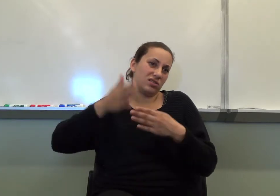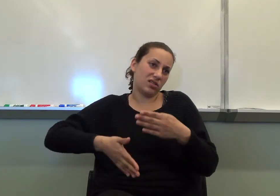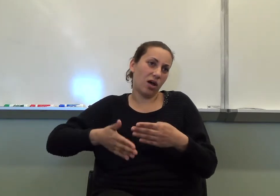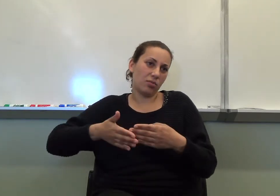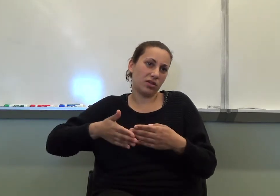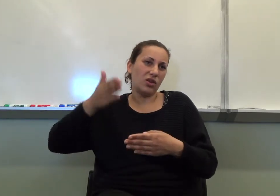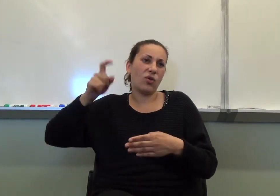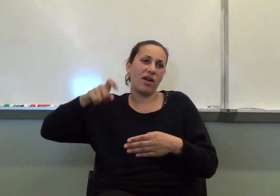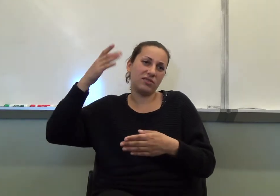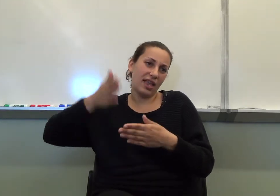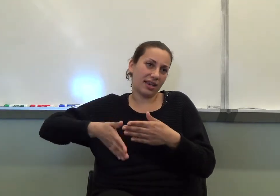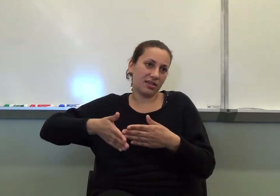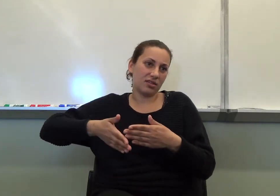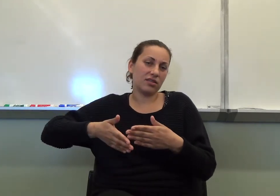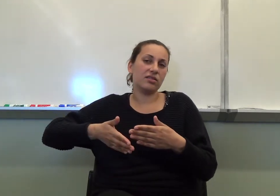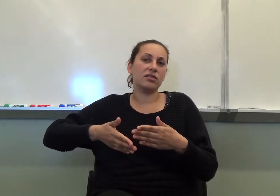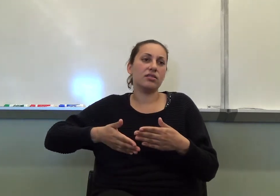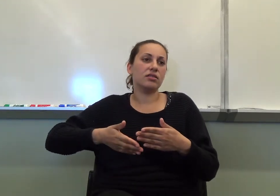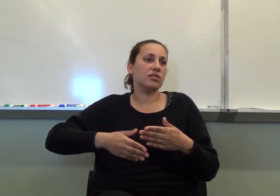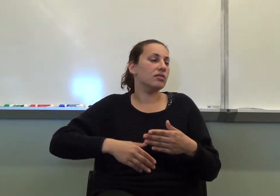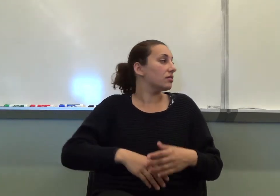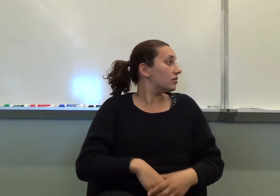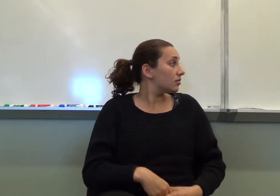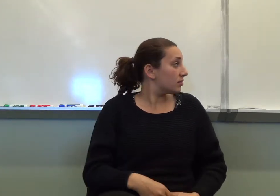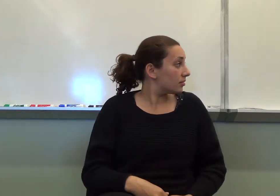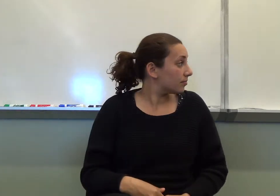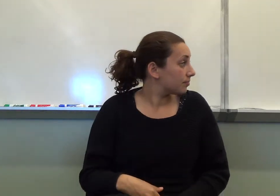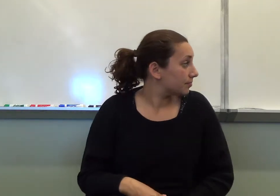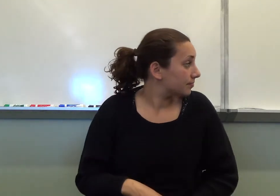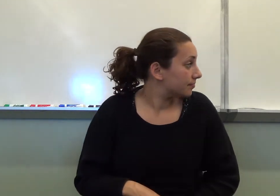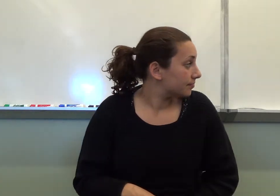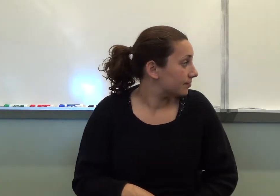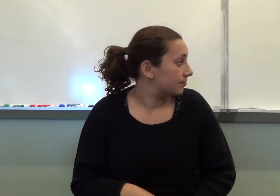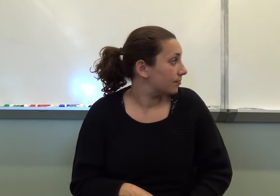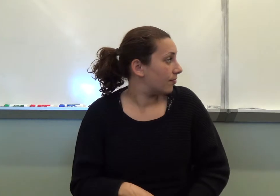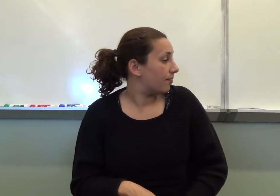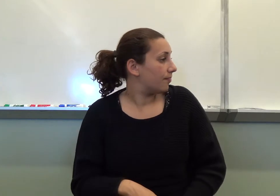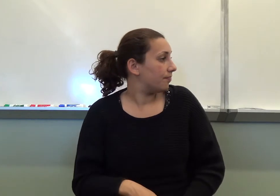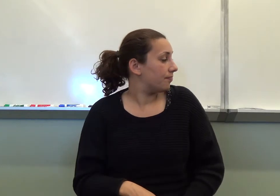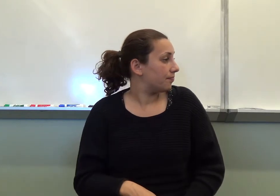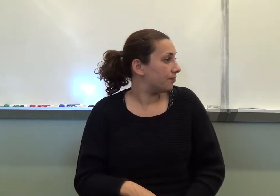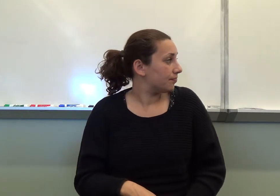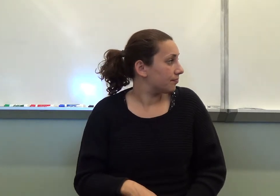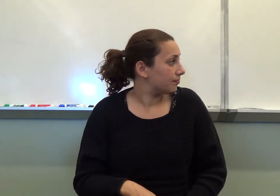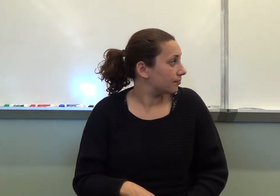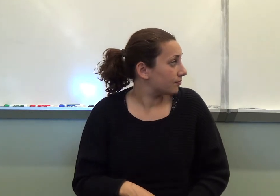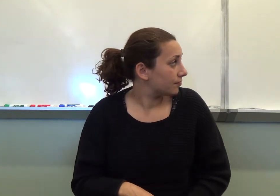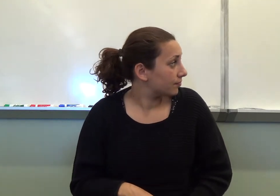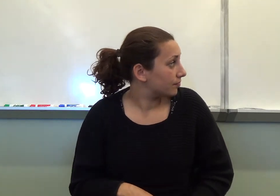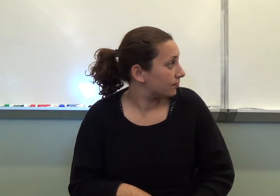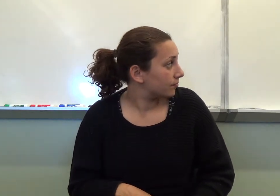What did you say? Yeah, I got a question. I think I pushed out, this is right here, this is right here, that's